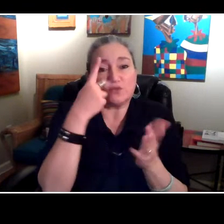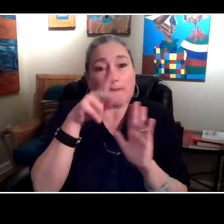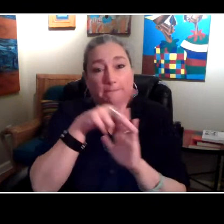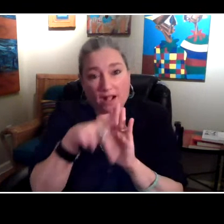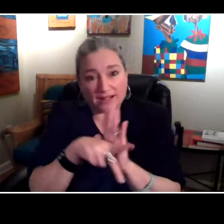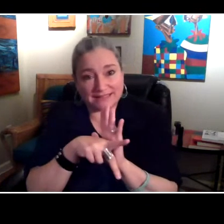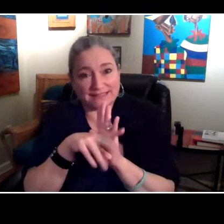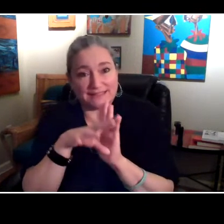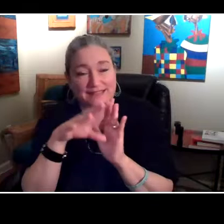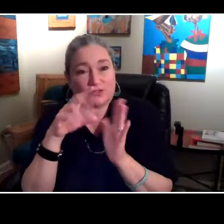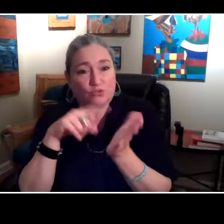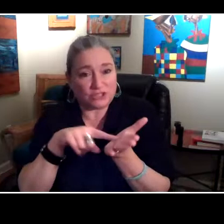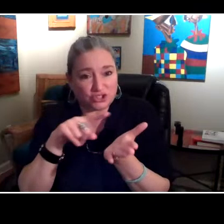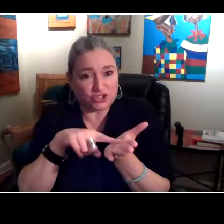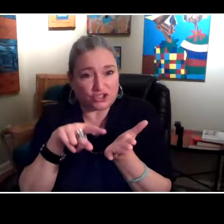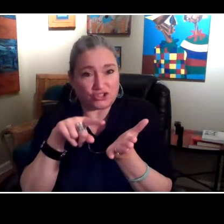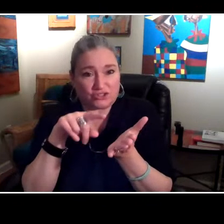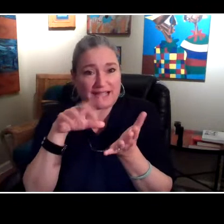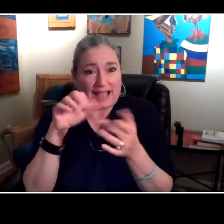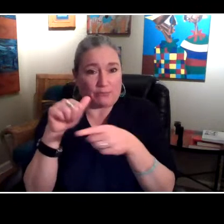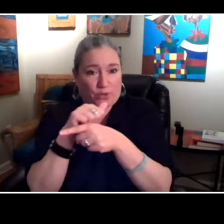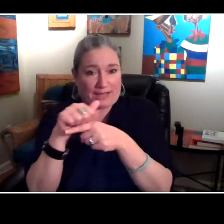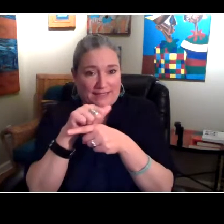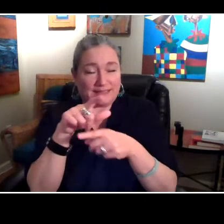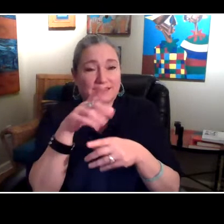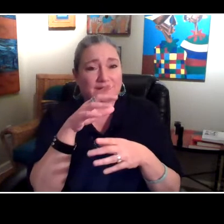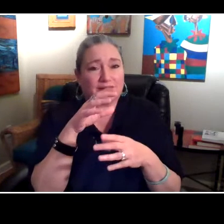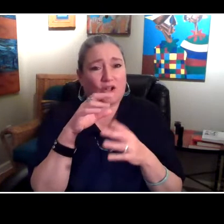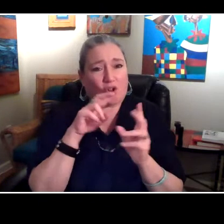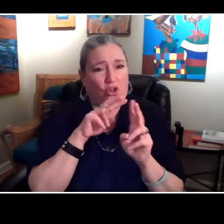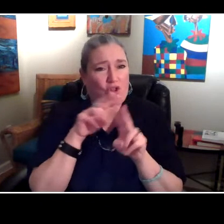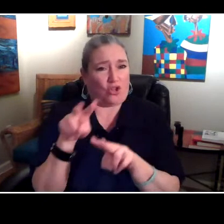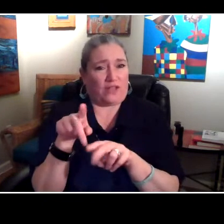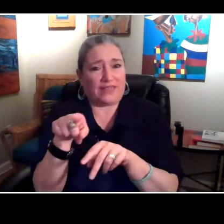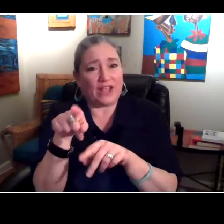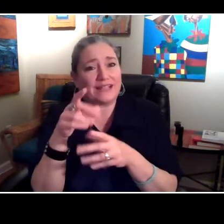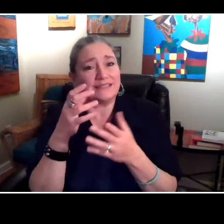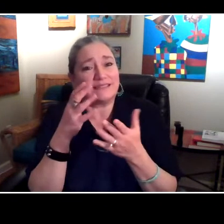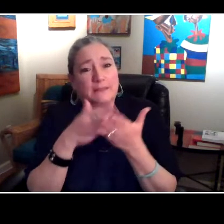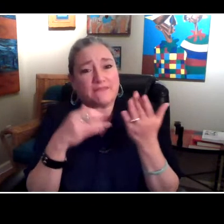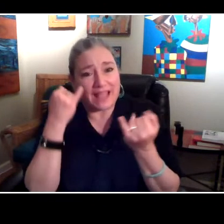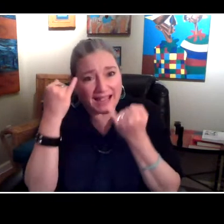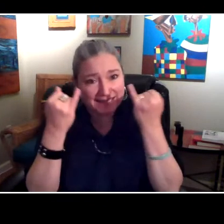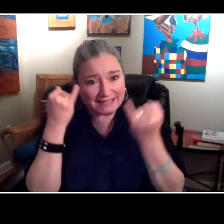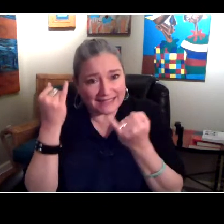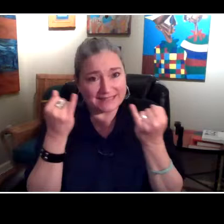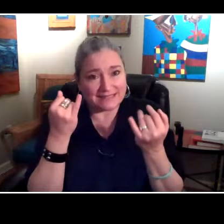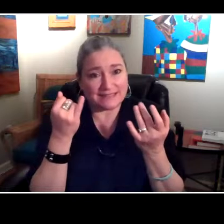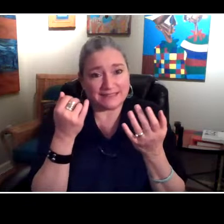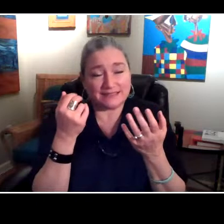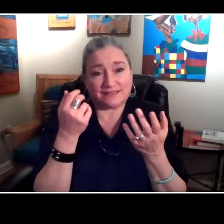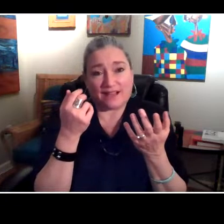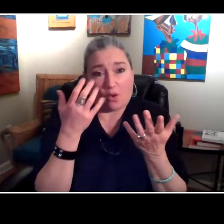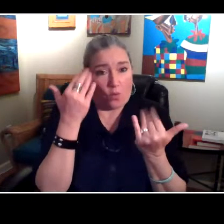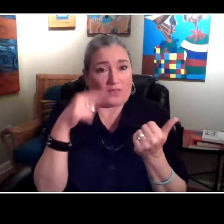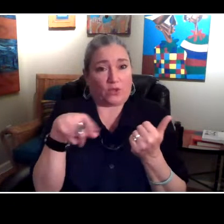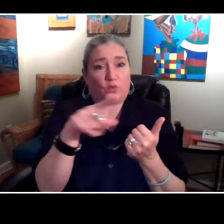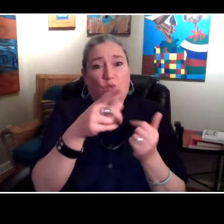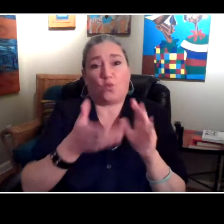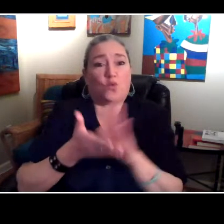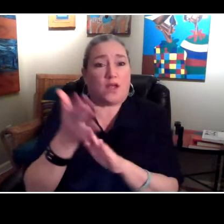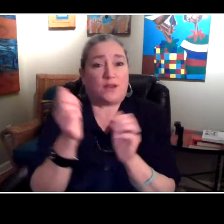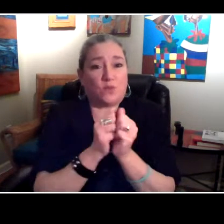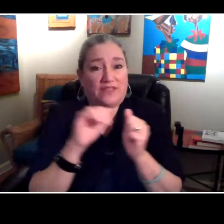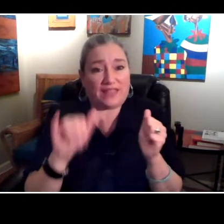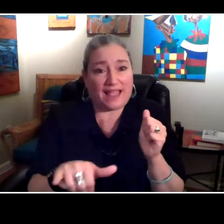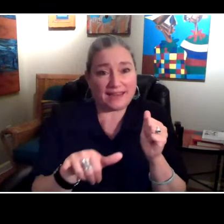I wrote policies and recommendations for policy and for additional research and for practice. And so you